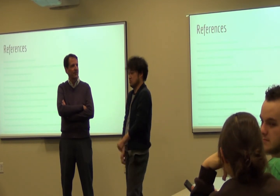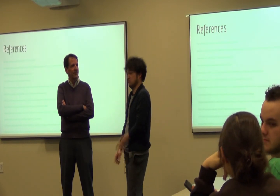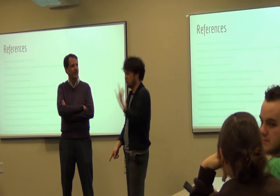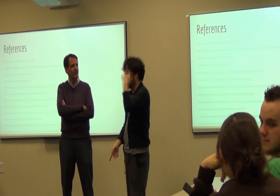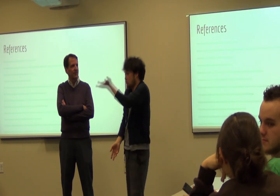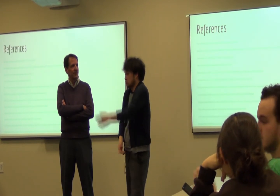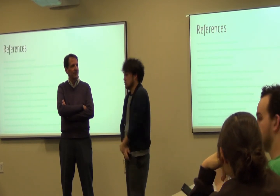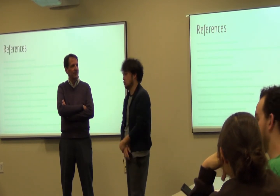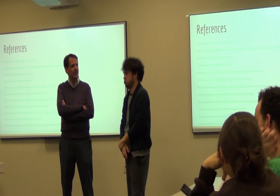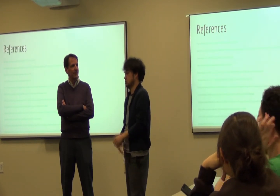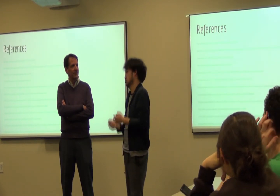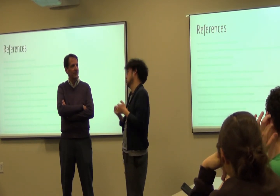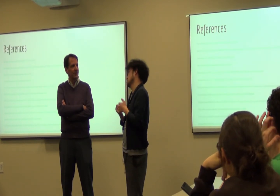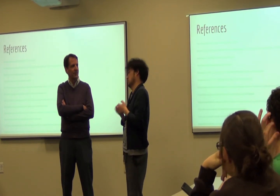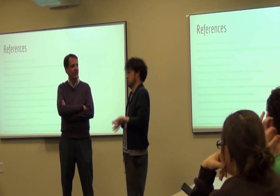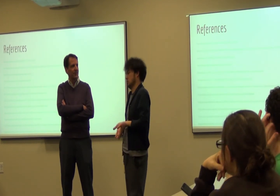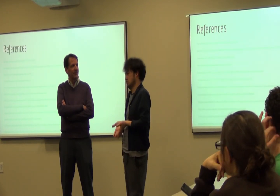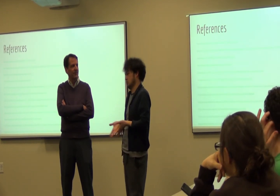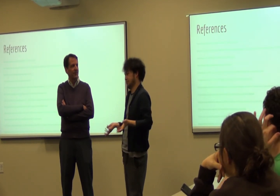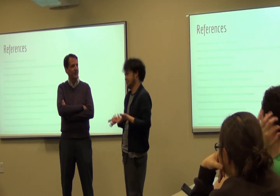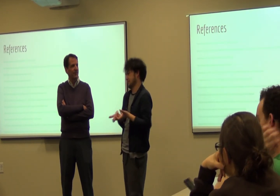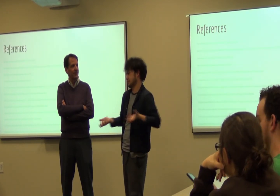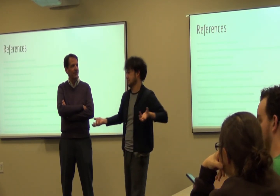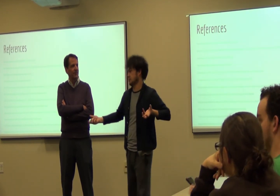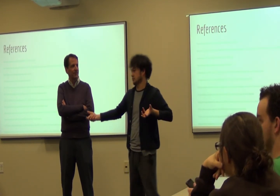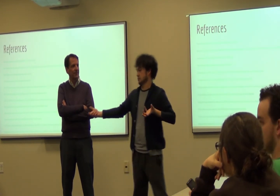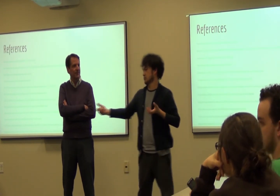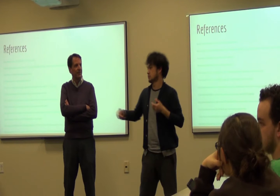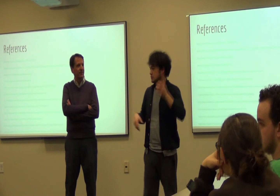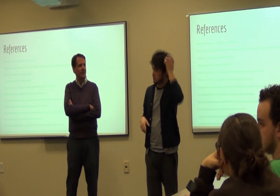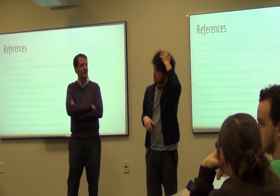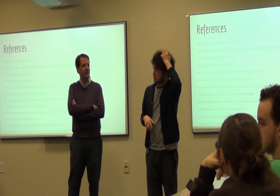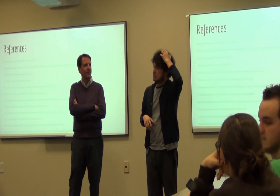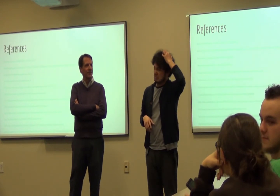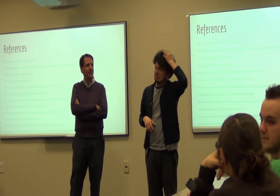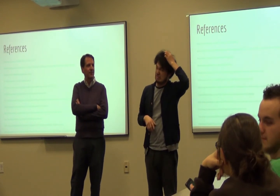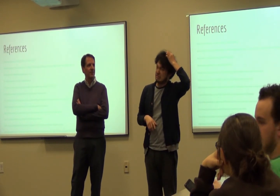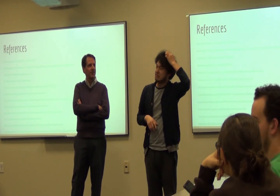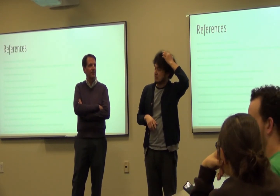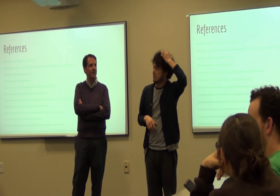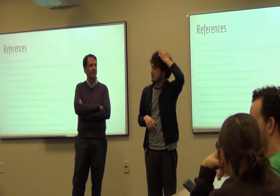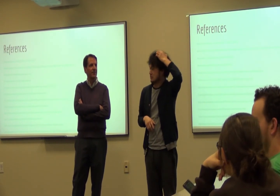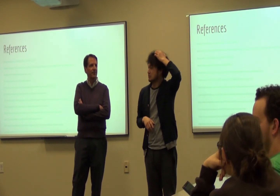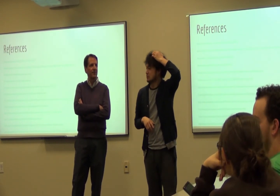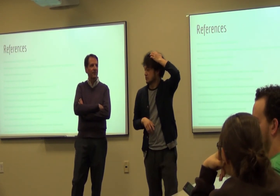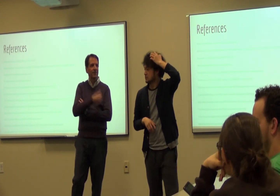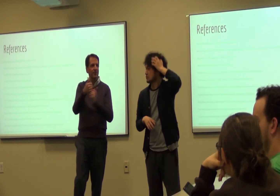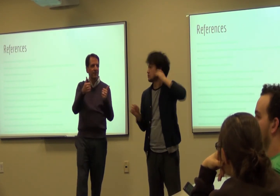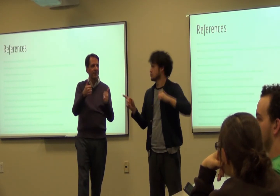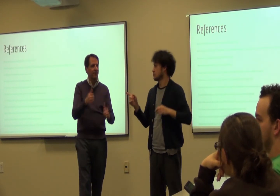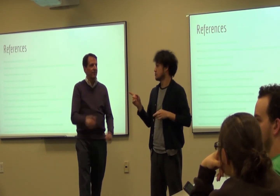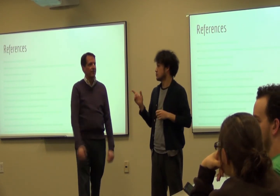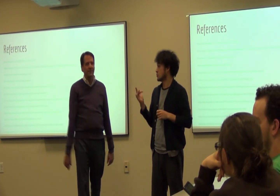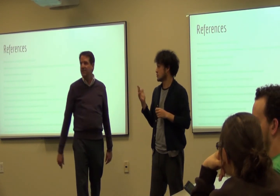word. But Hikomo doesn't even care about finding a job, they just stay at home and, you know, play games or whatever